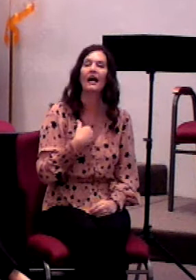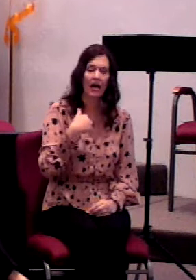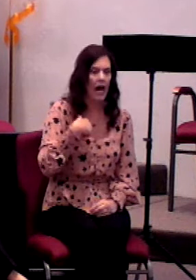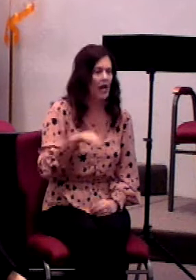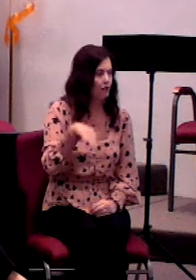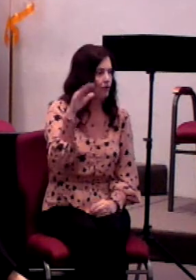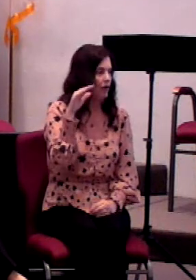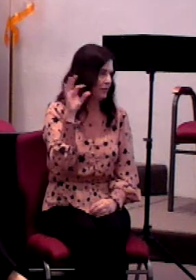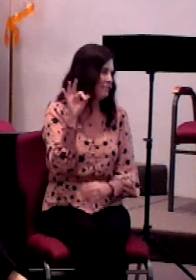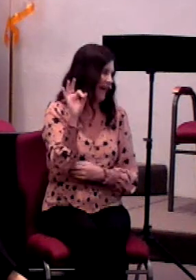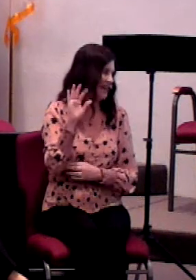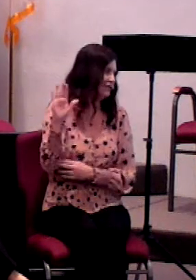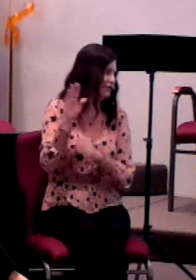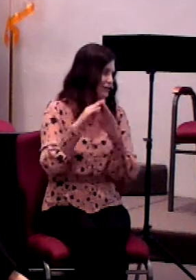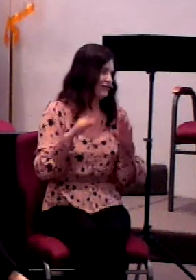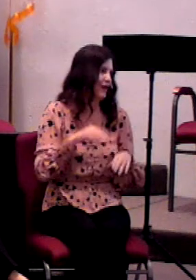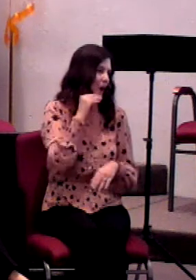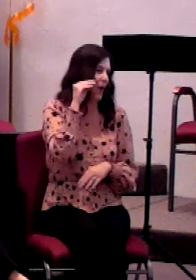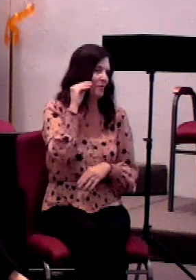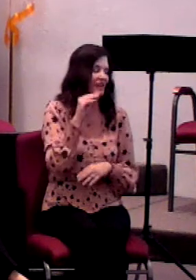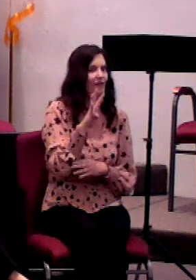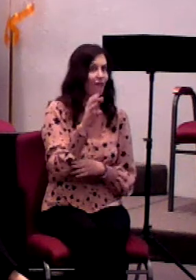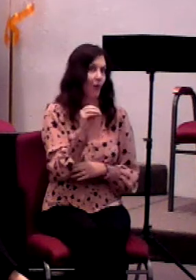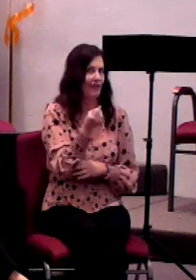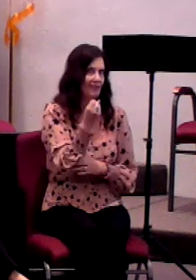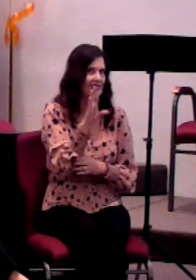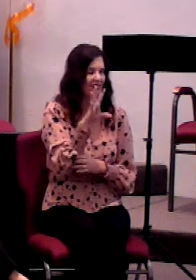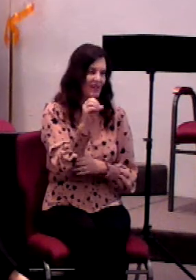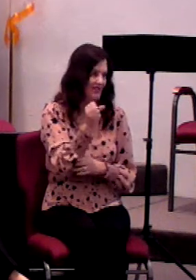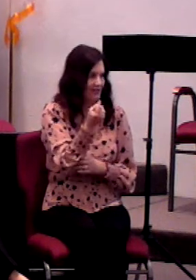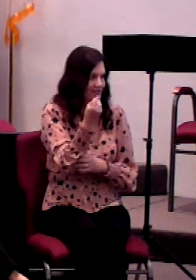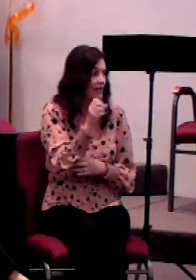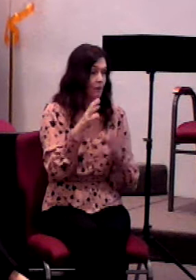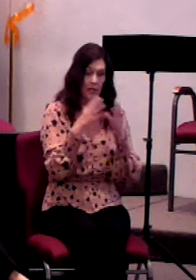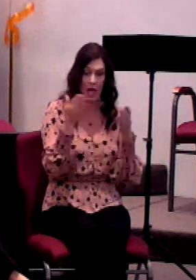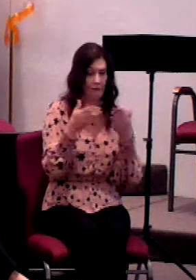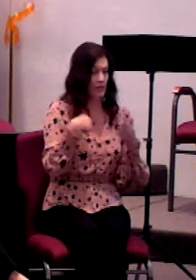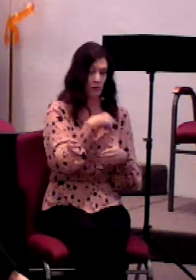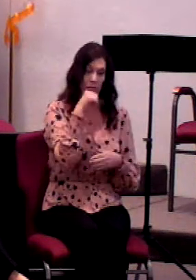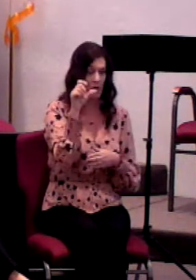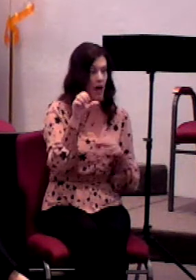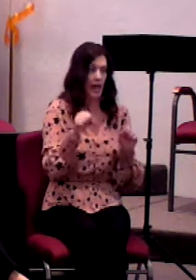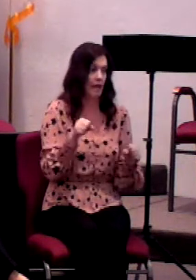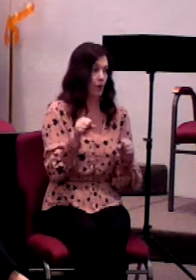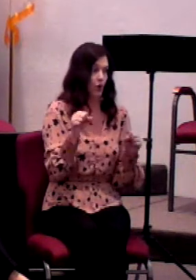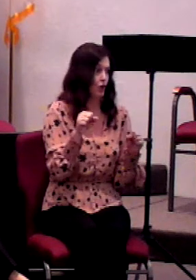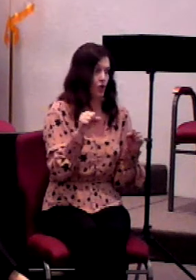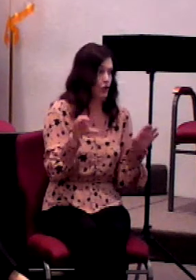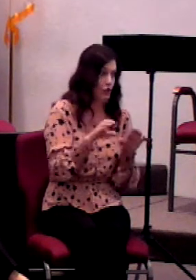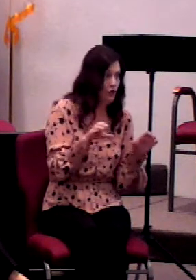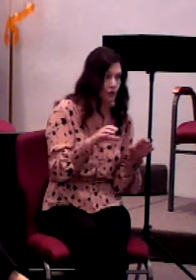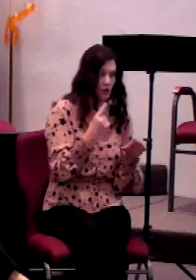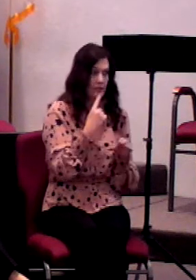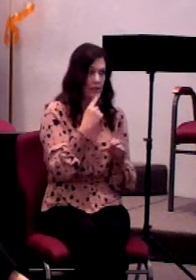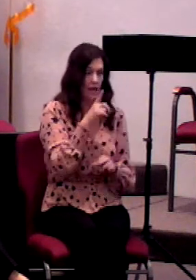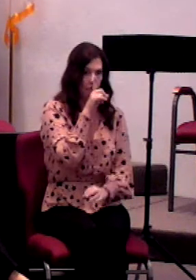in a pastor's home in the 40s and 50s. And there were a lot of things we weren't able to do or say.